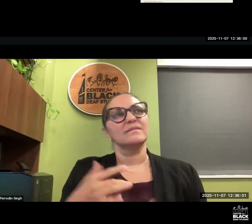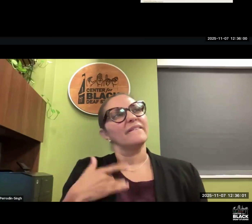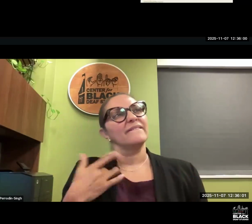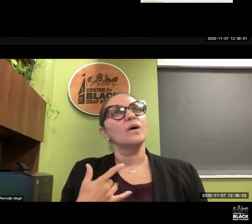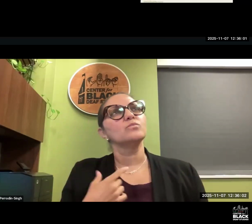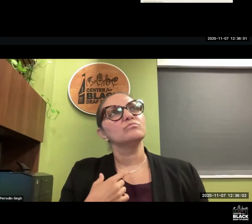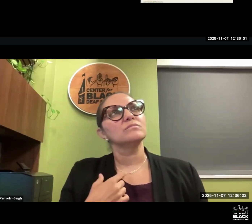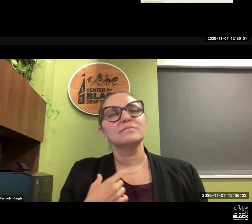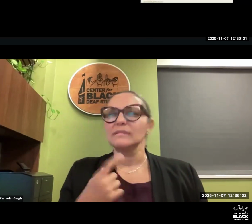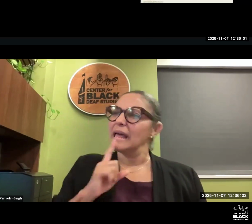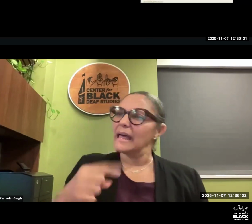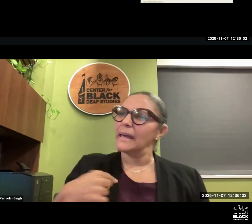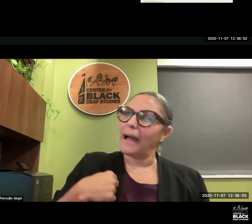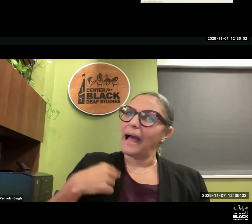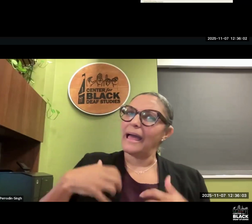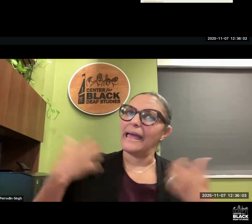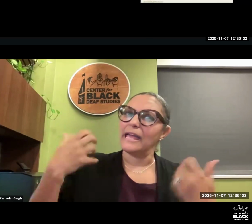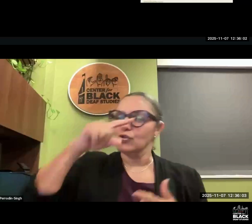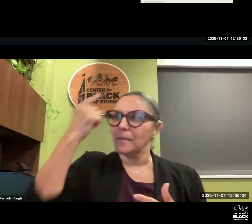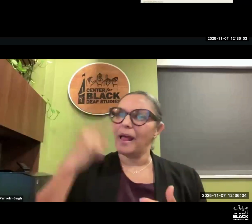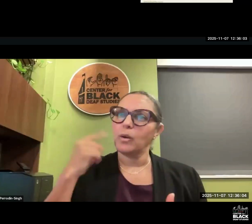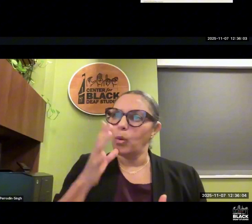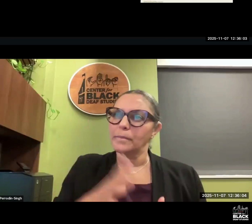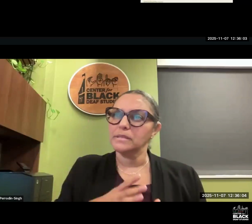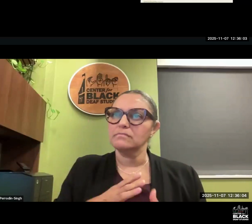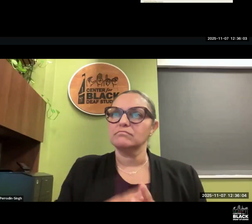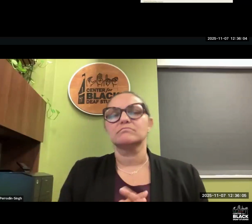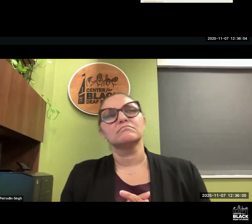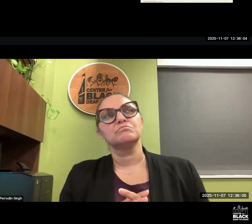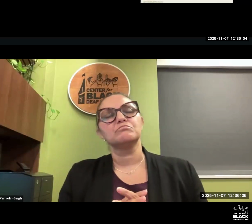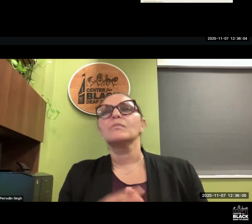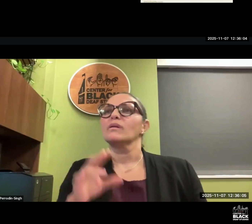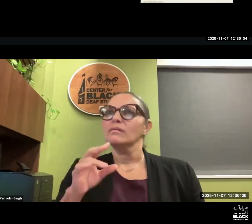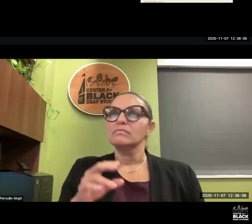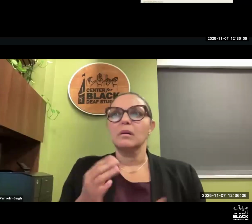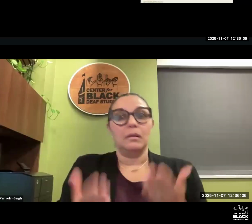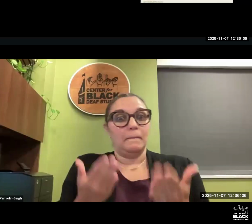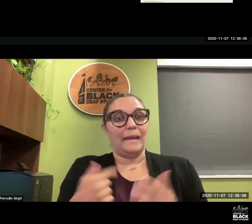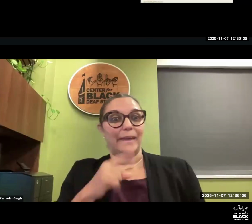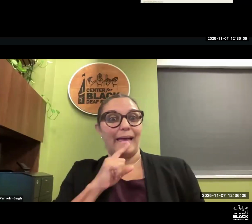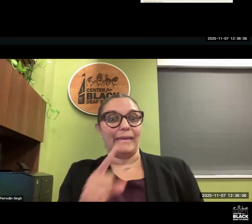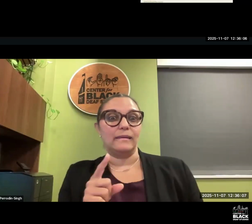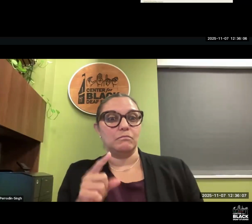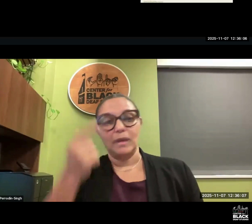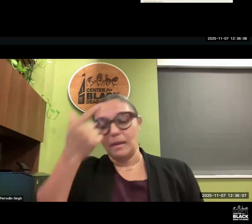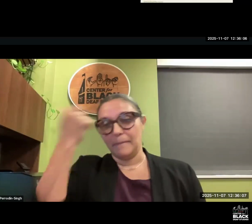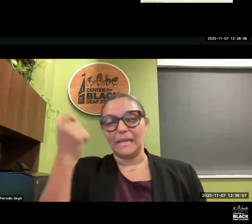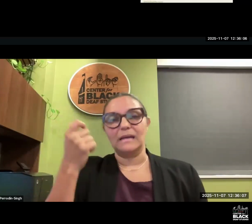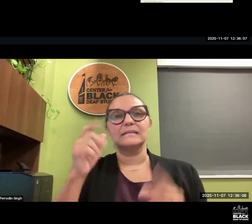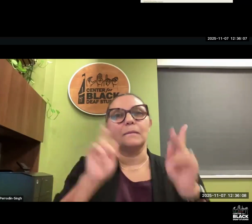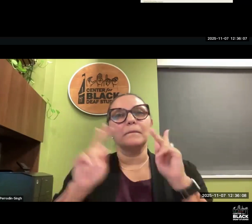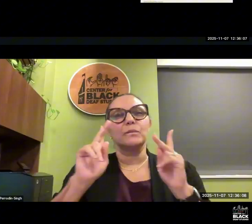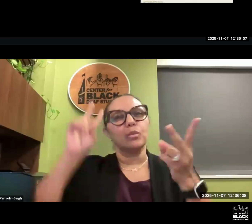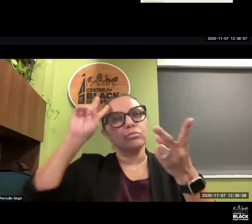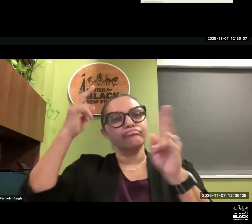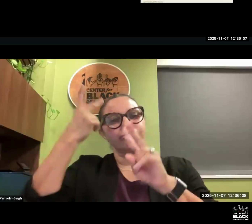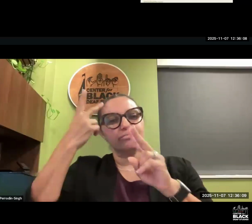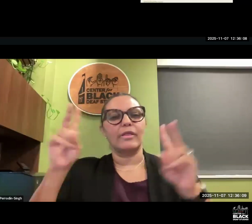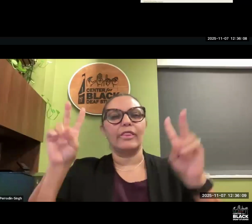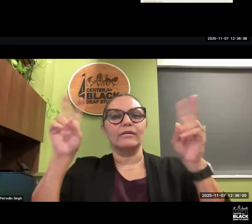story, I may be viewed as an angry Black woman. And I began to think, am I an angry Black deaf